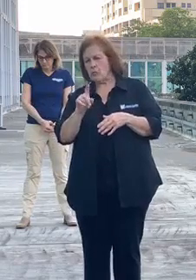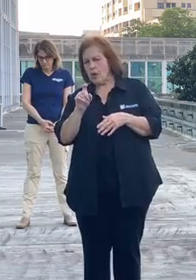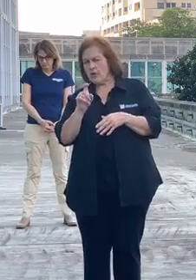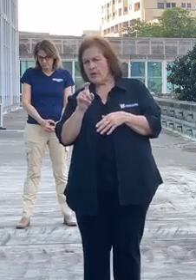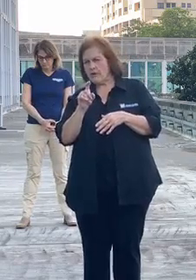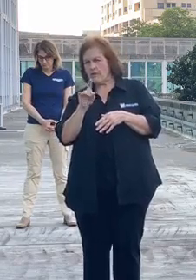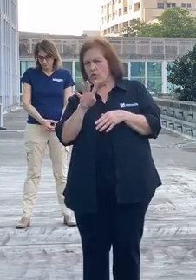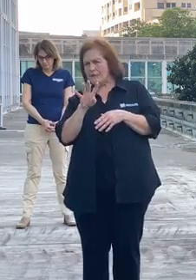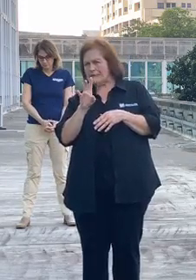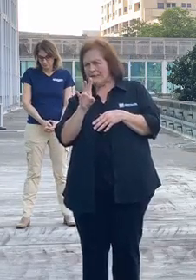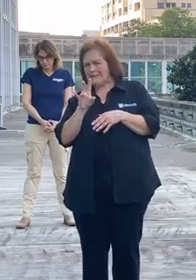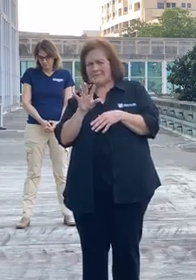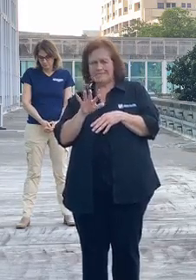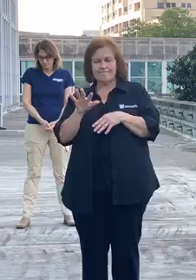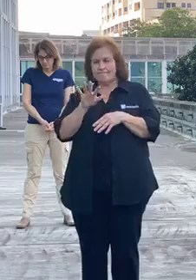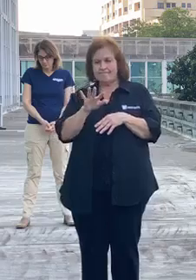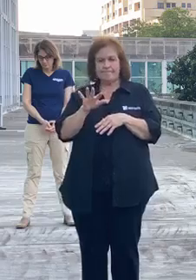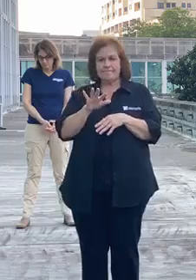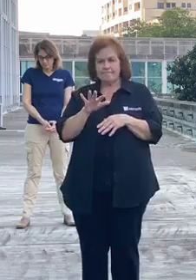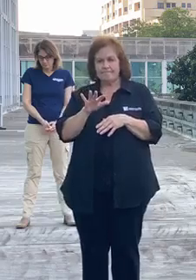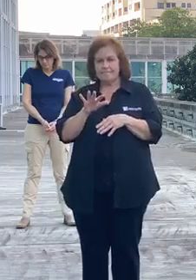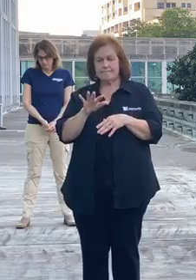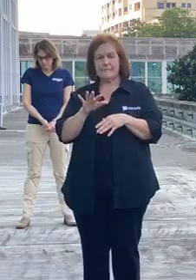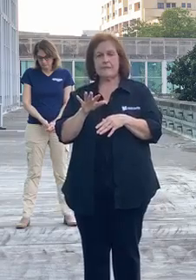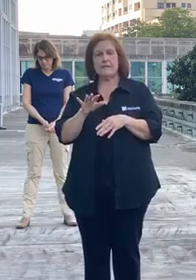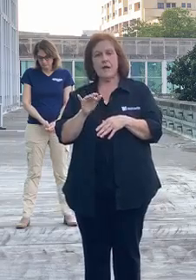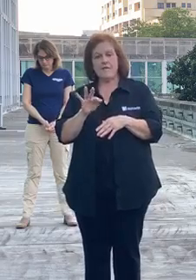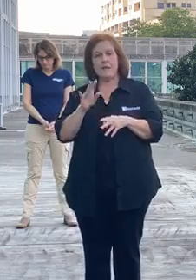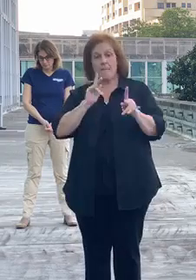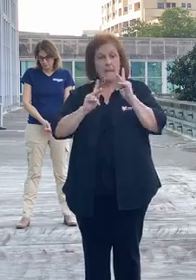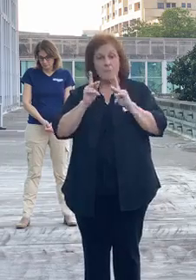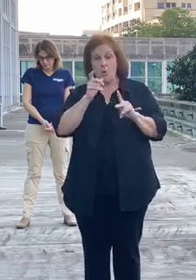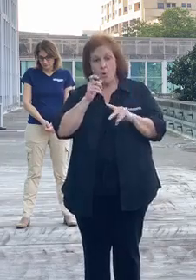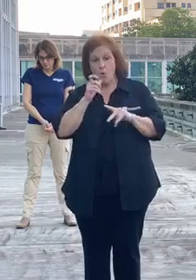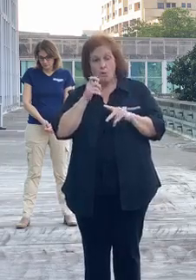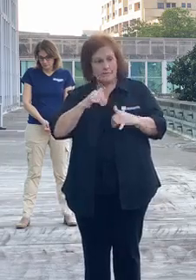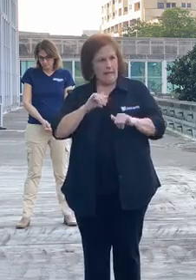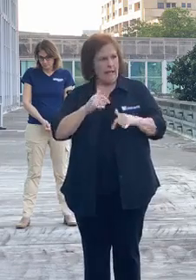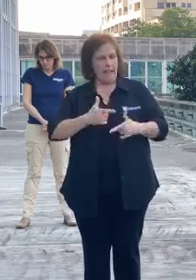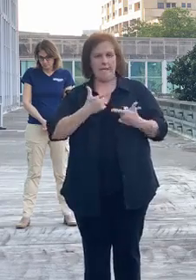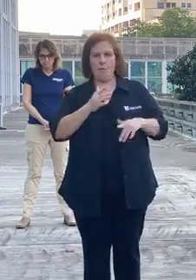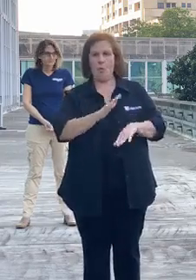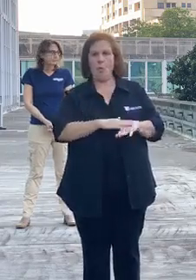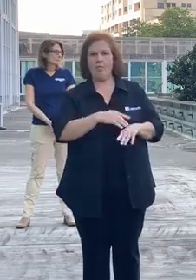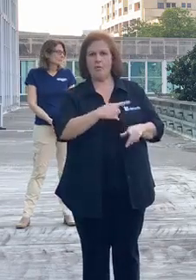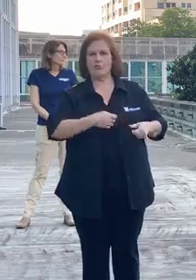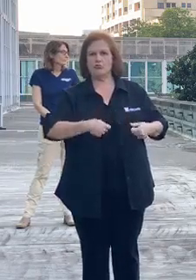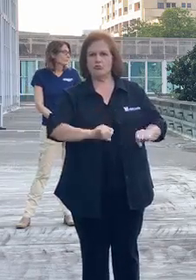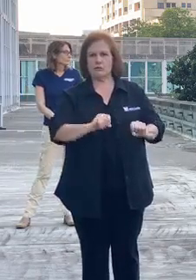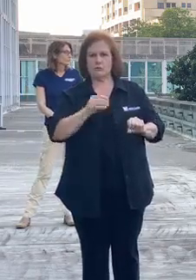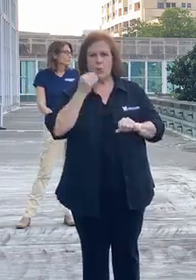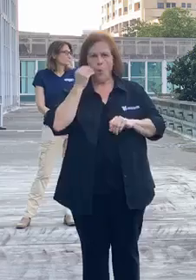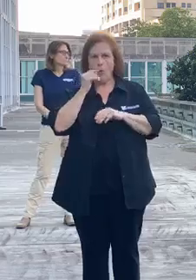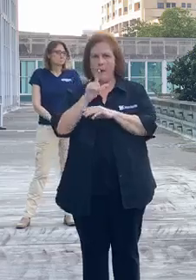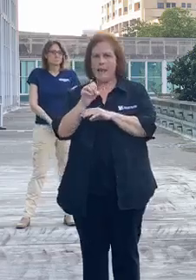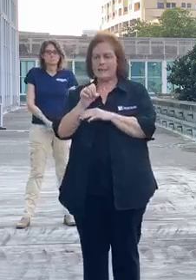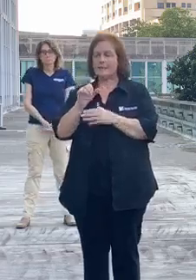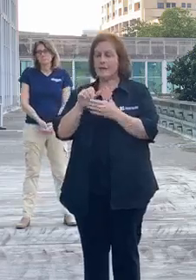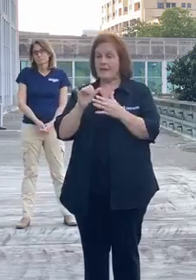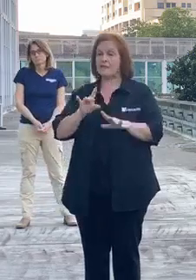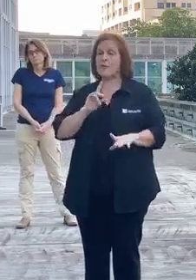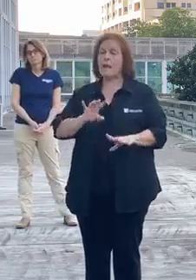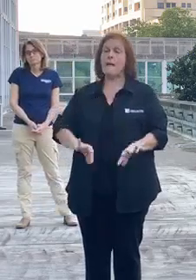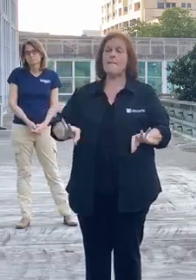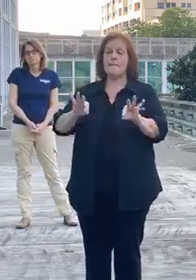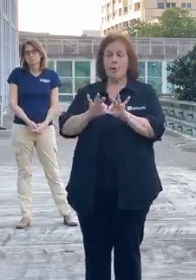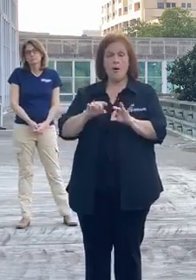147 it shifts as relates to that number of our people who are still on the street. And that remains a priority for